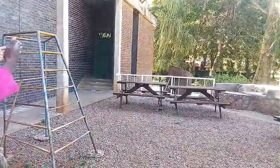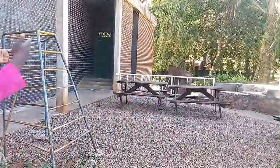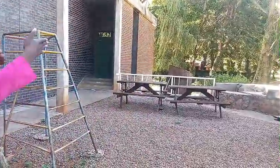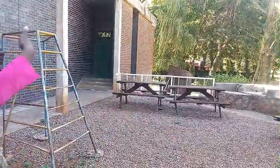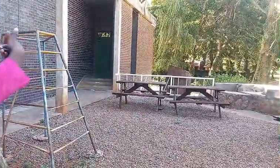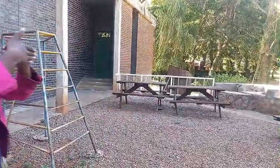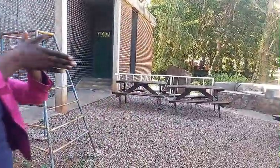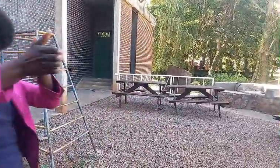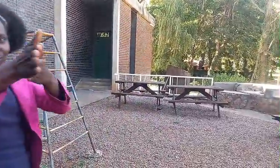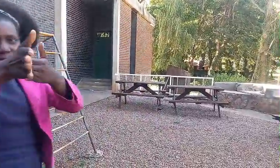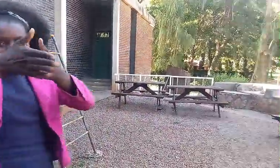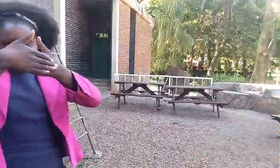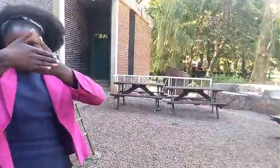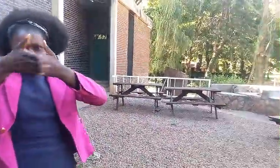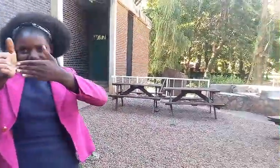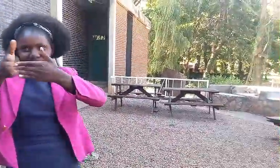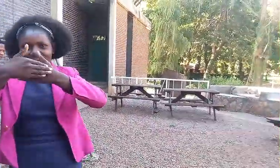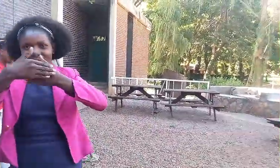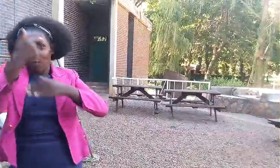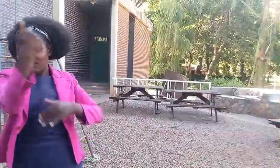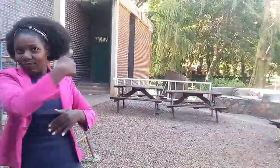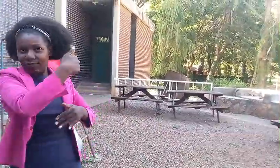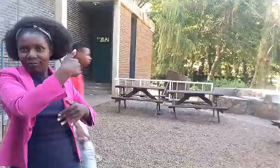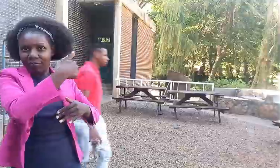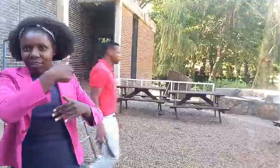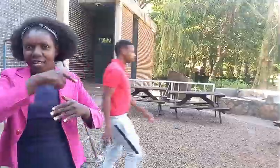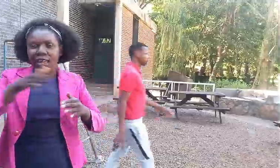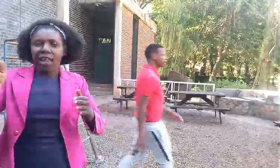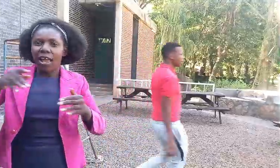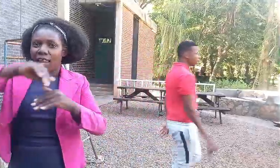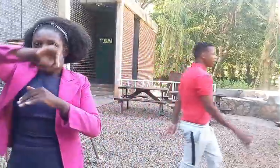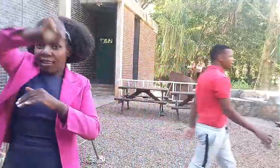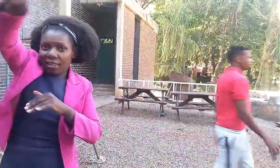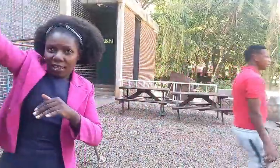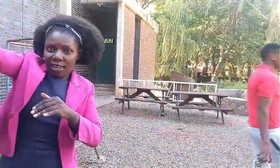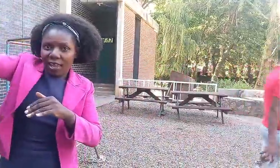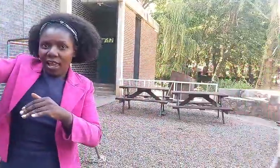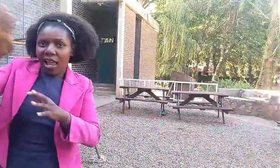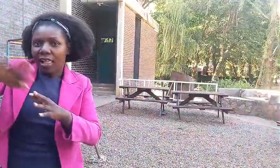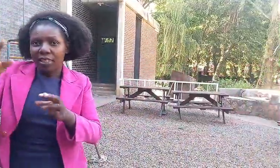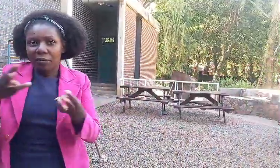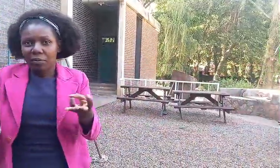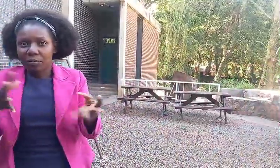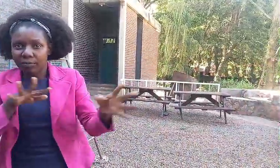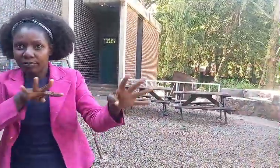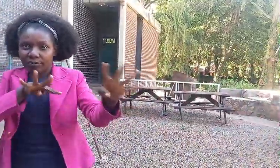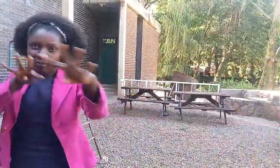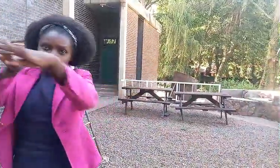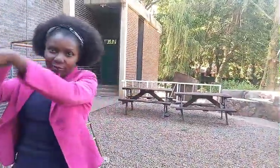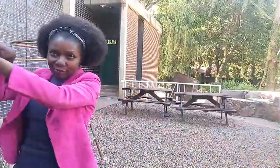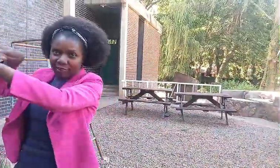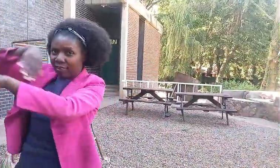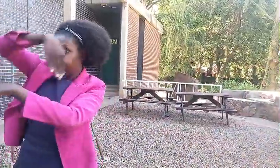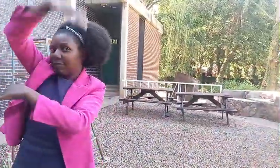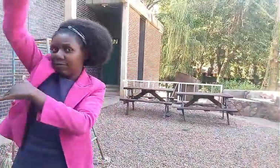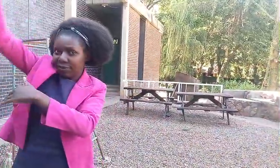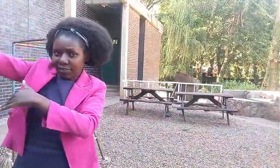this is the way to go. This is the backstage. You can see that door over there. That is where you go through. You don't go through